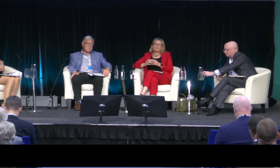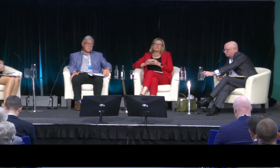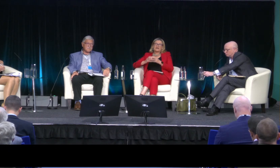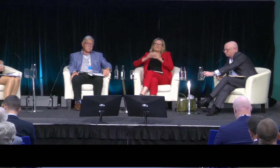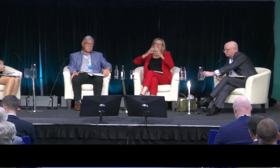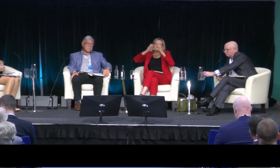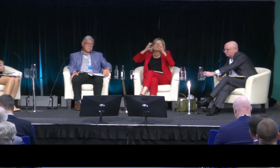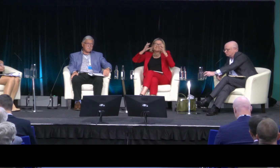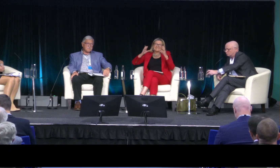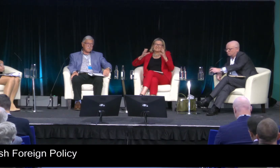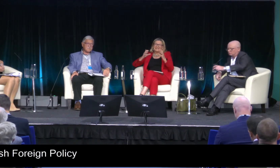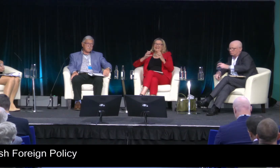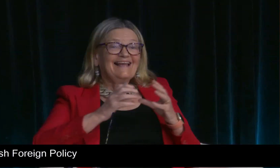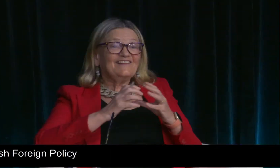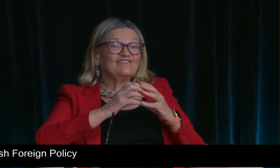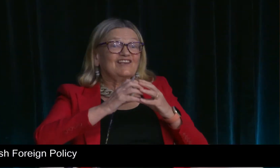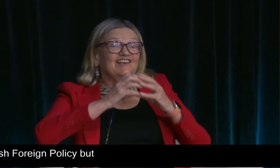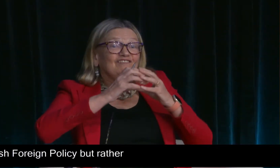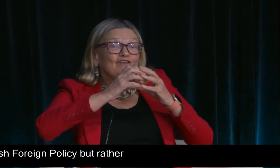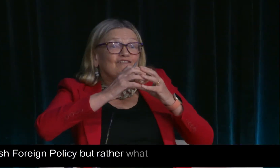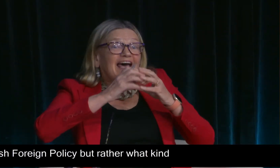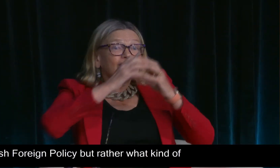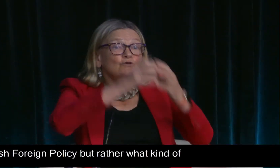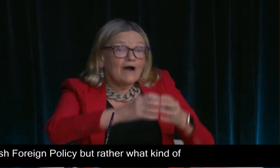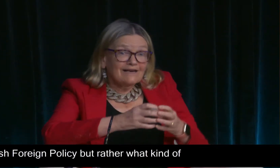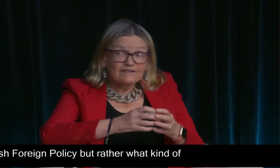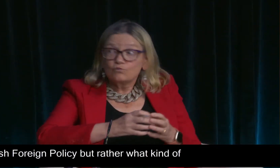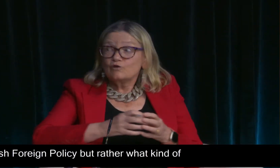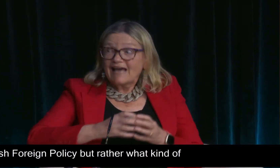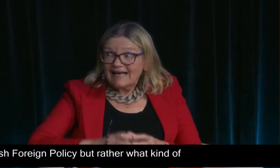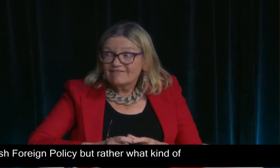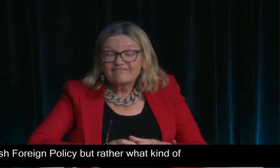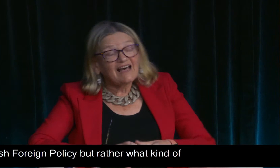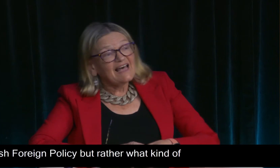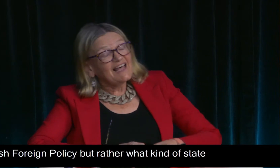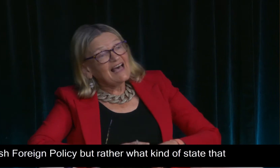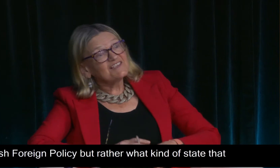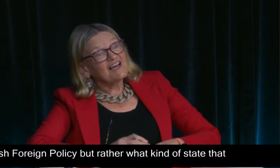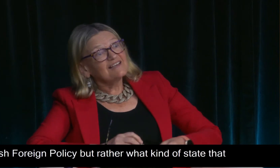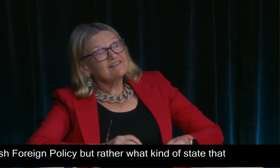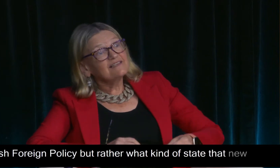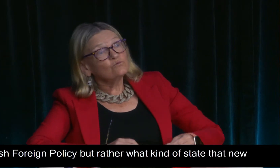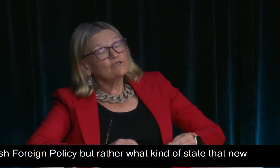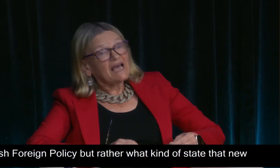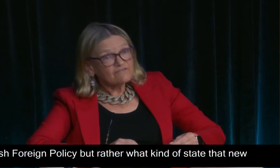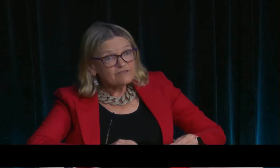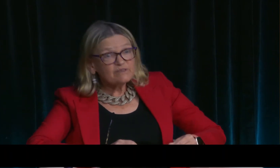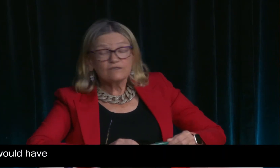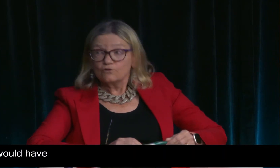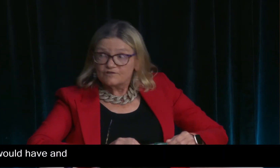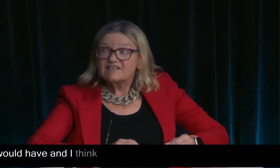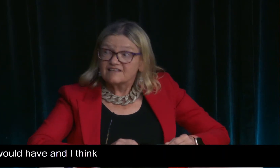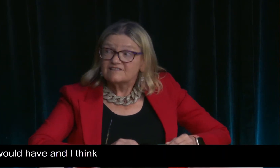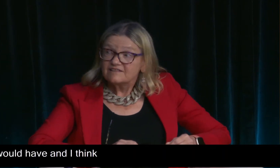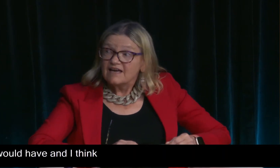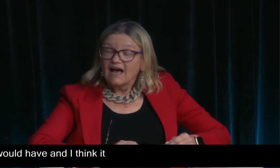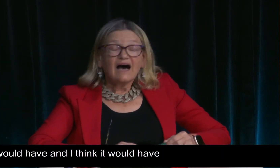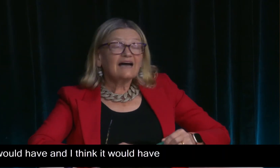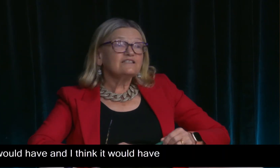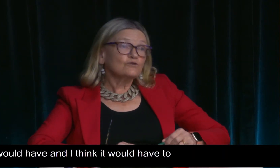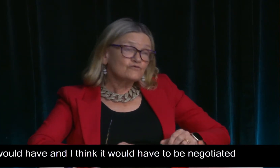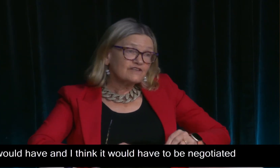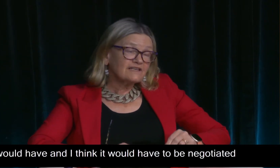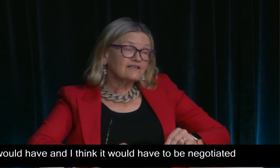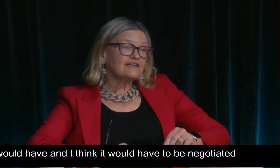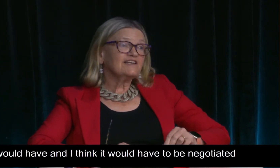rather what kind of state that new Ireland would have. And I think it would have to be negotiated.